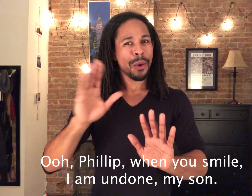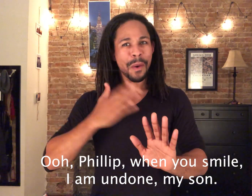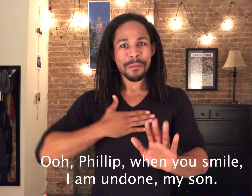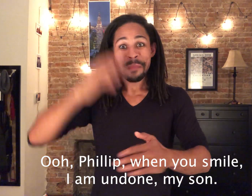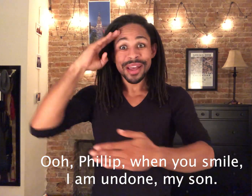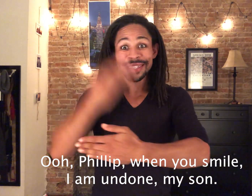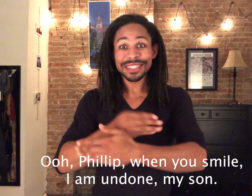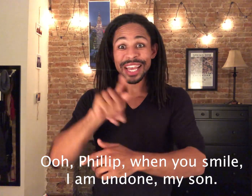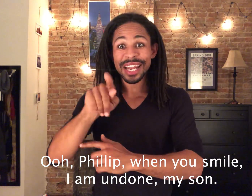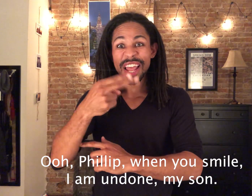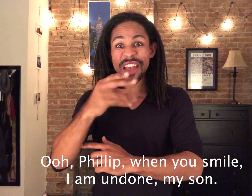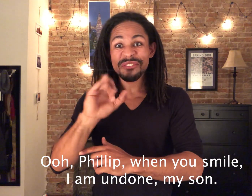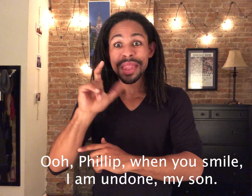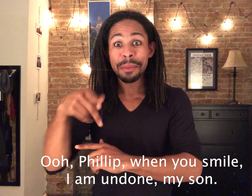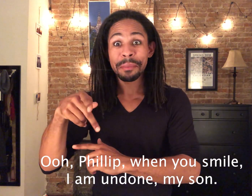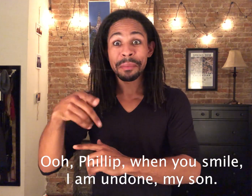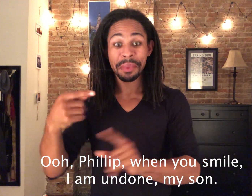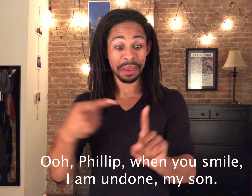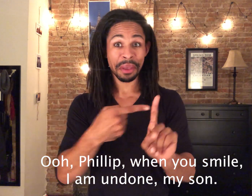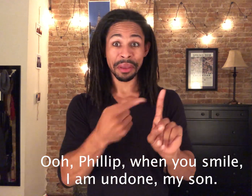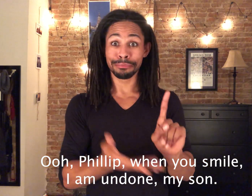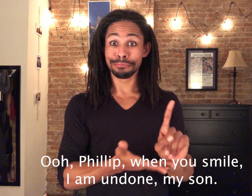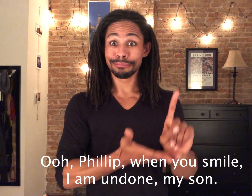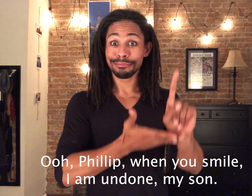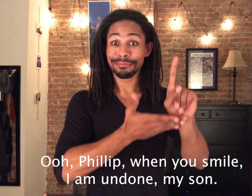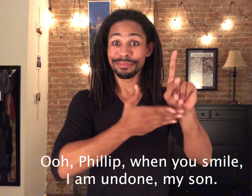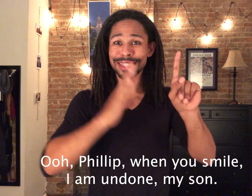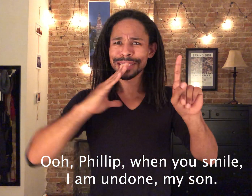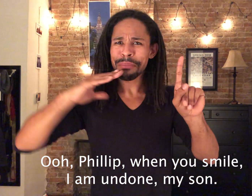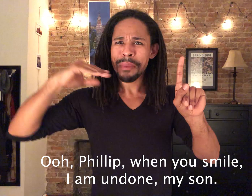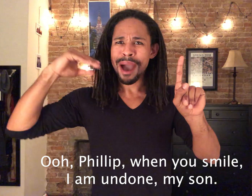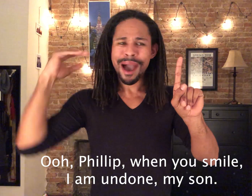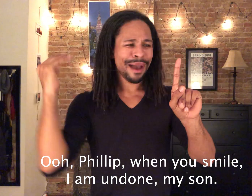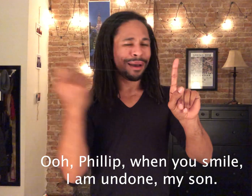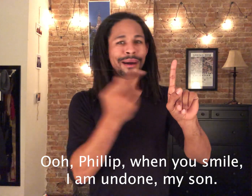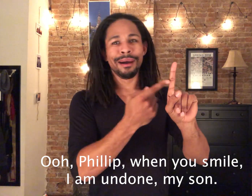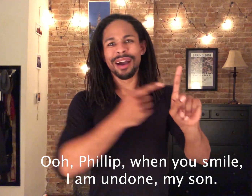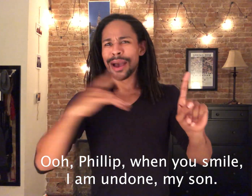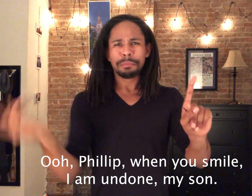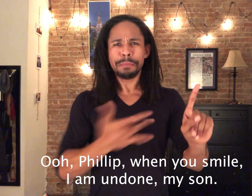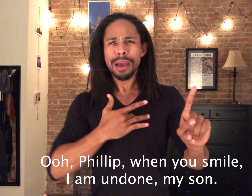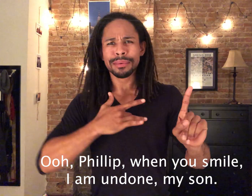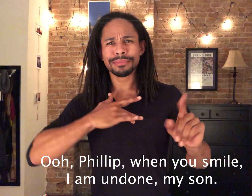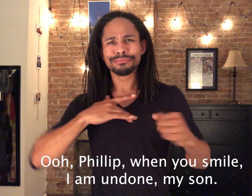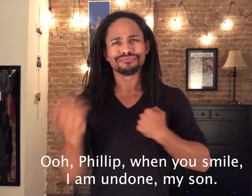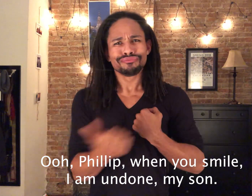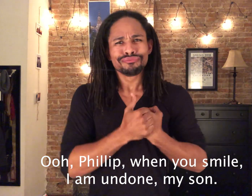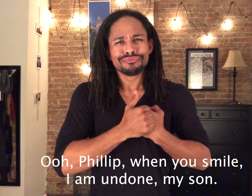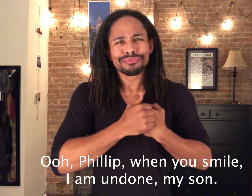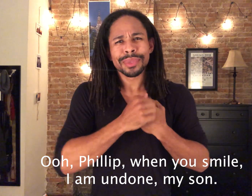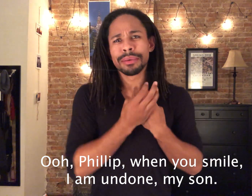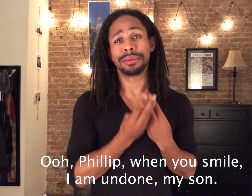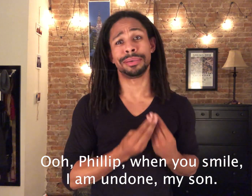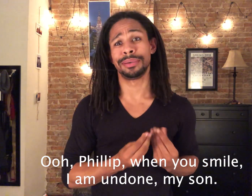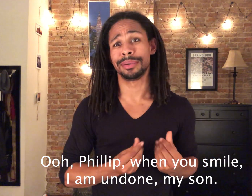Oh, Philip, when you smile I am undone My son,